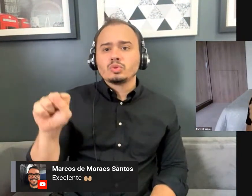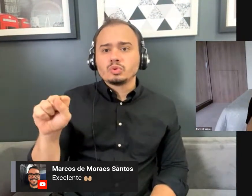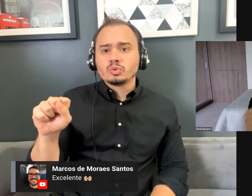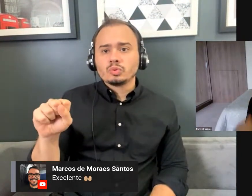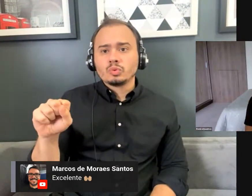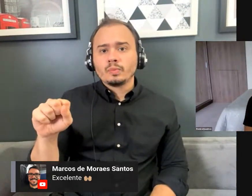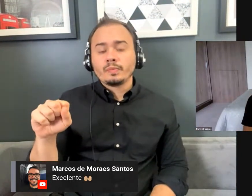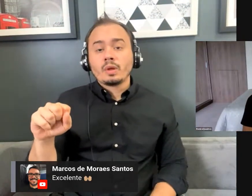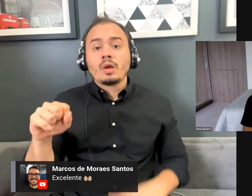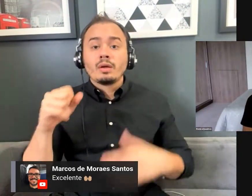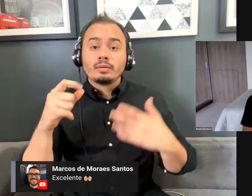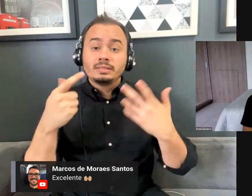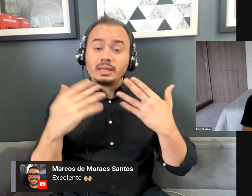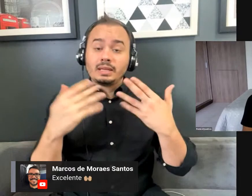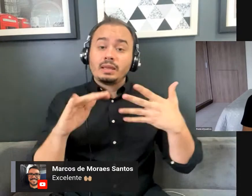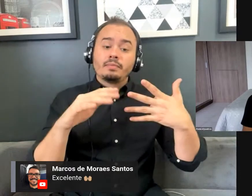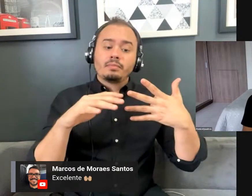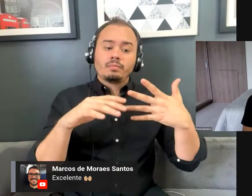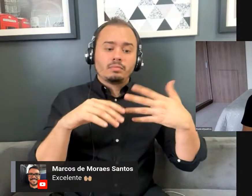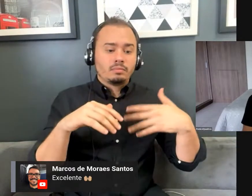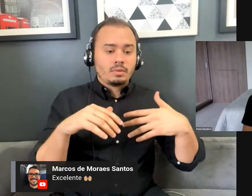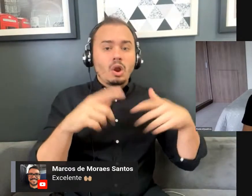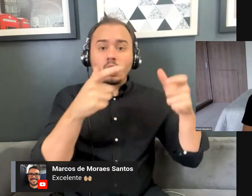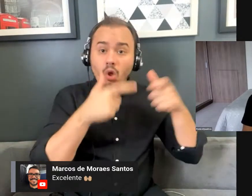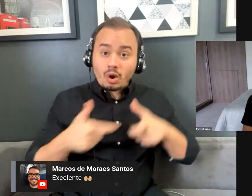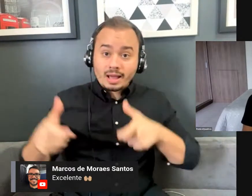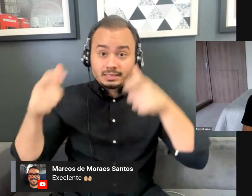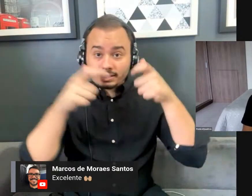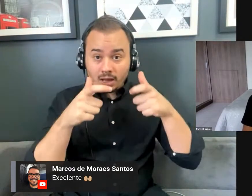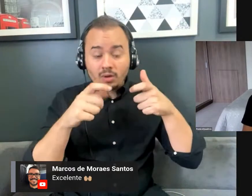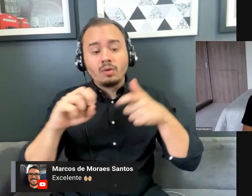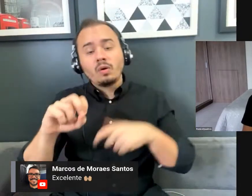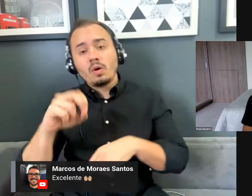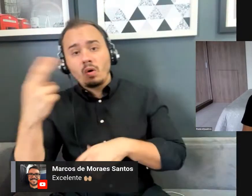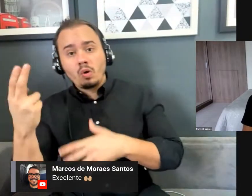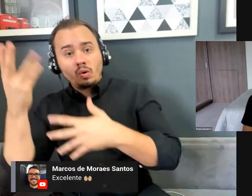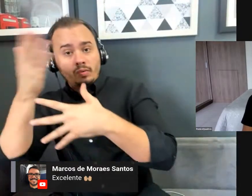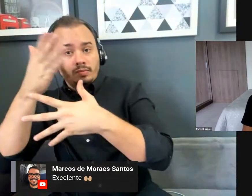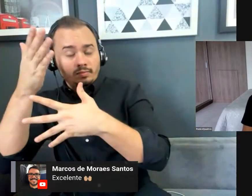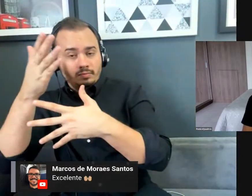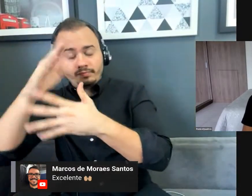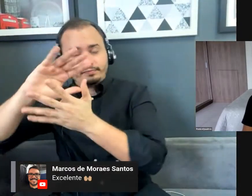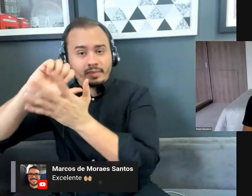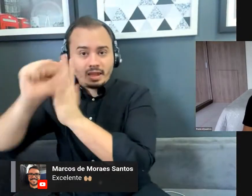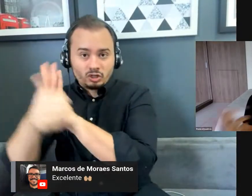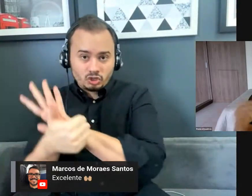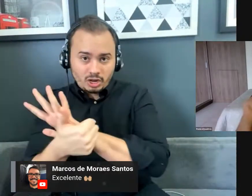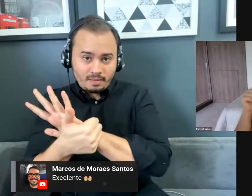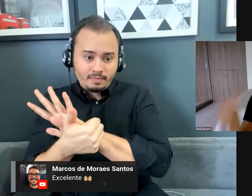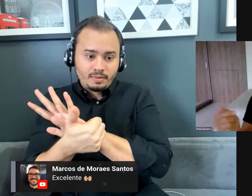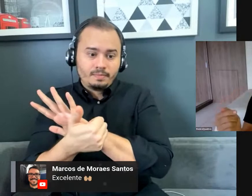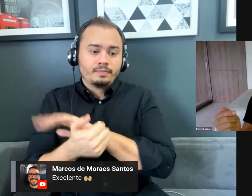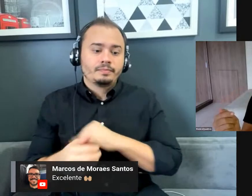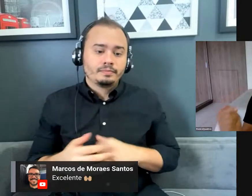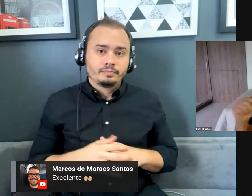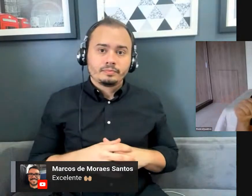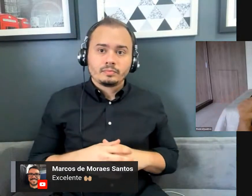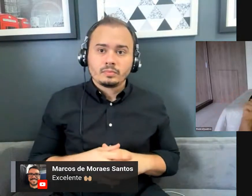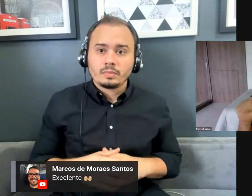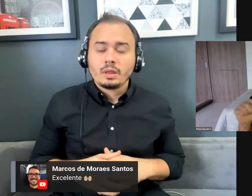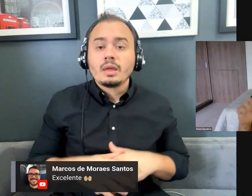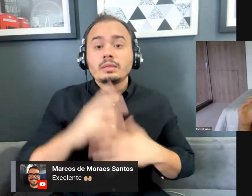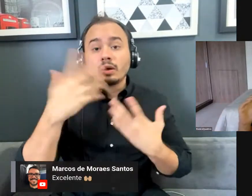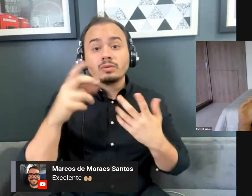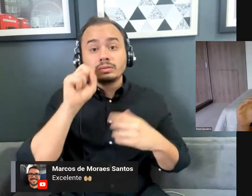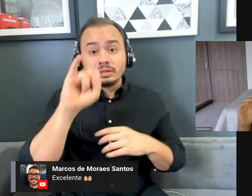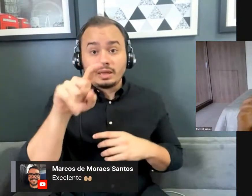object handshake, could be extended to the other signs besides classifiers? Then this could have an impact in